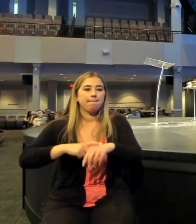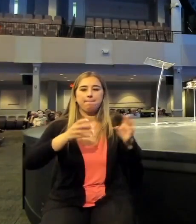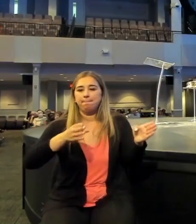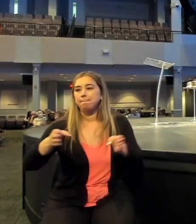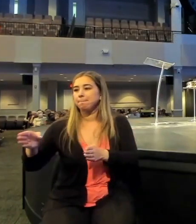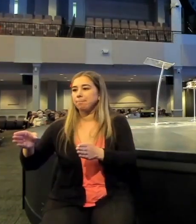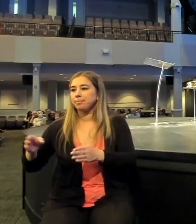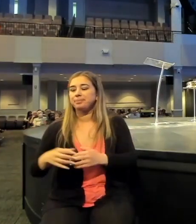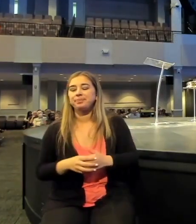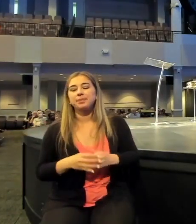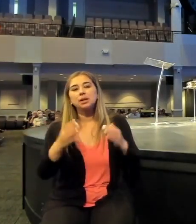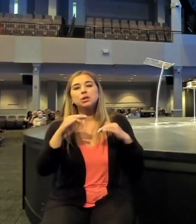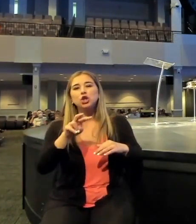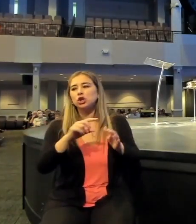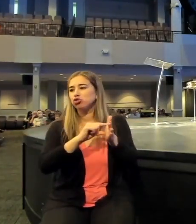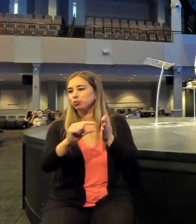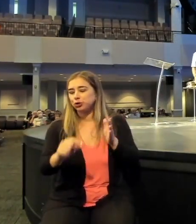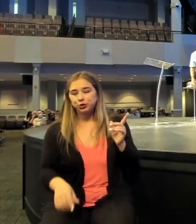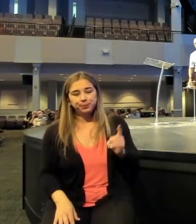it. Take a look at this verse of Scripture.